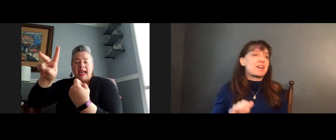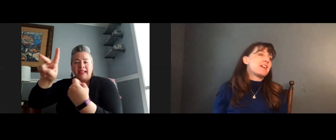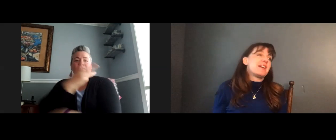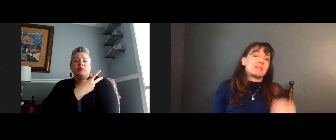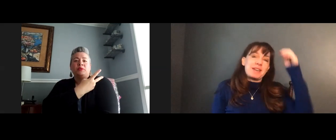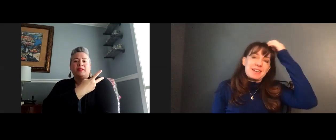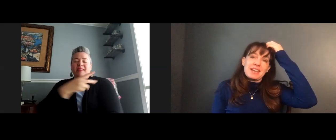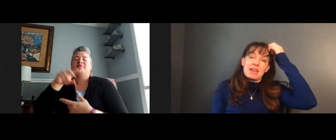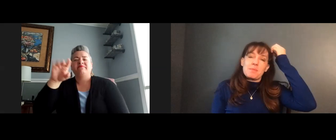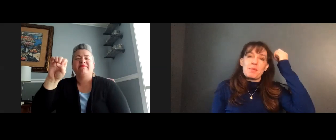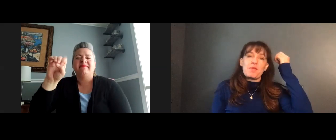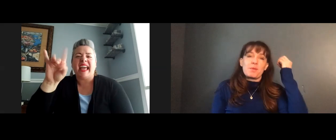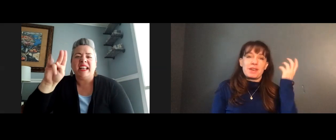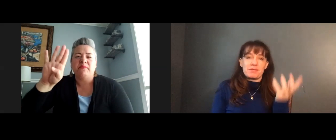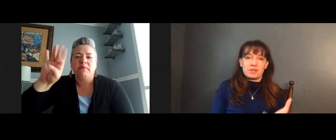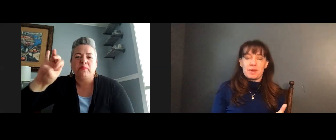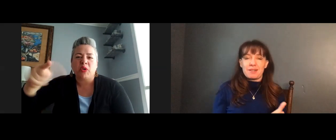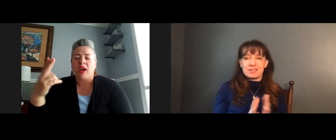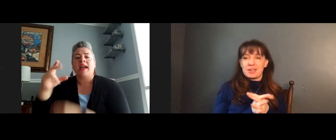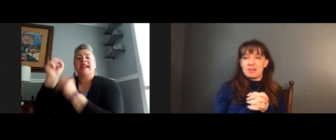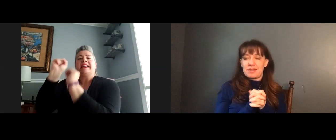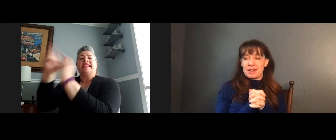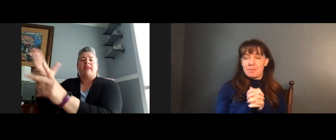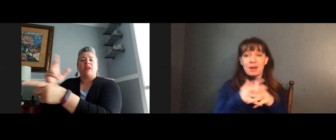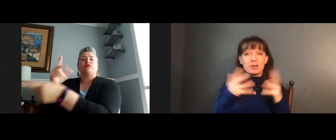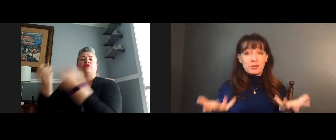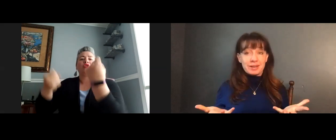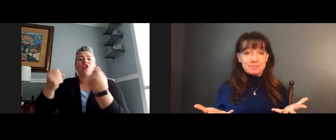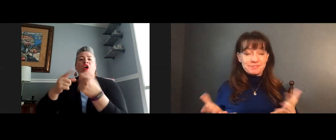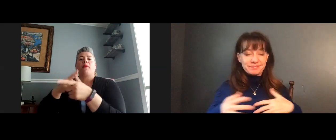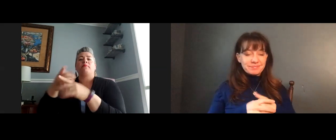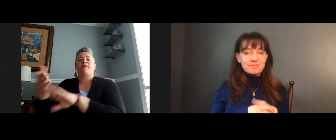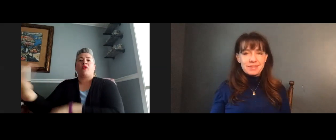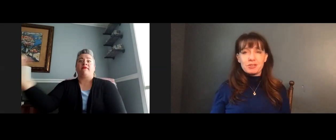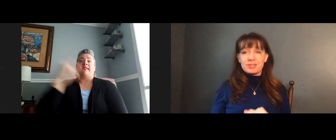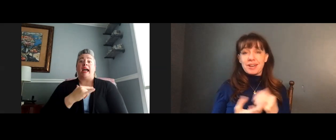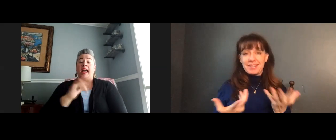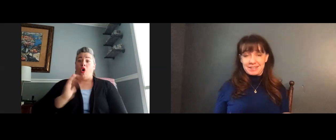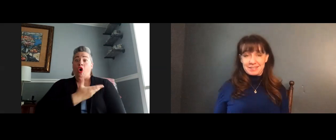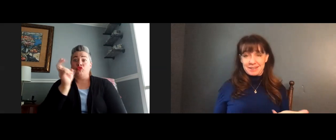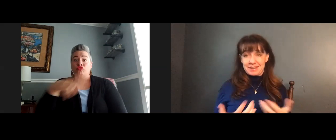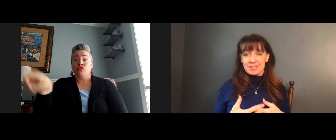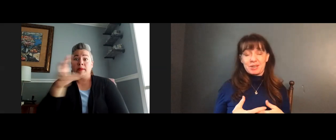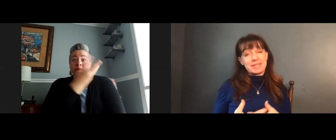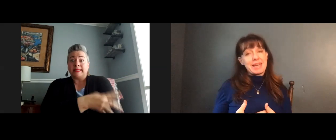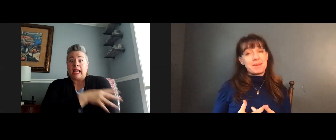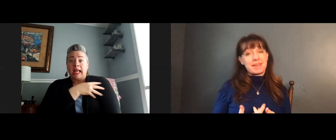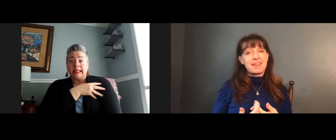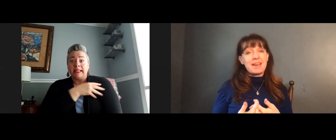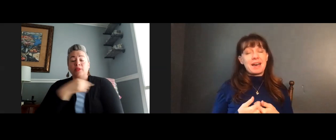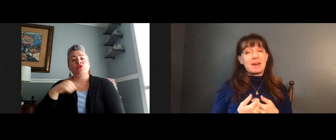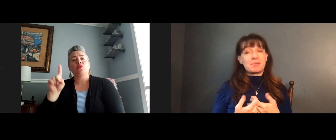car spend a day in edinburgh before we flew out so our trip to scotland uh to go